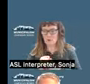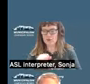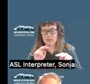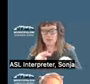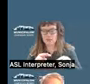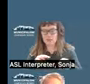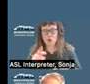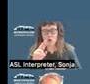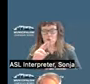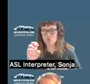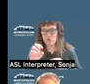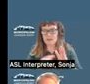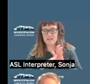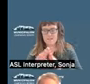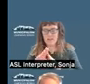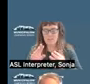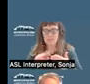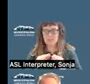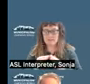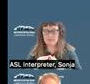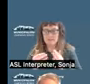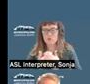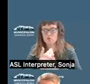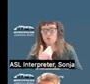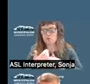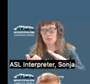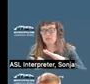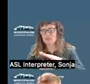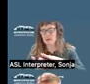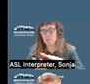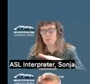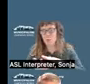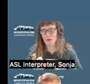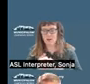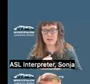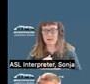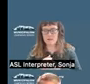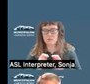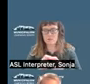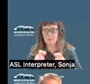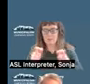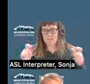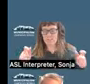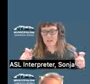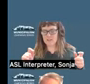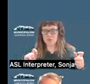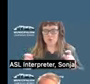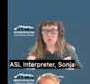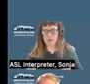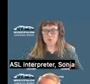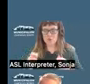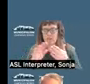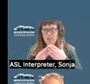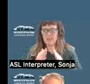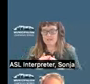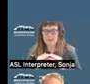the city and the introduction of a new subway line that's made for major changes in the city huge displacement